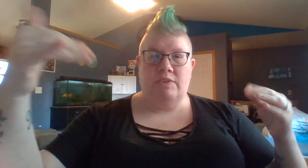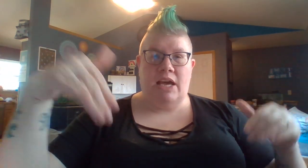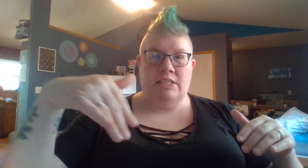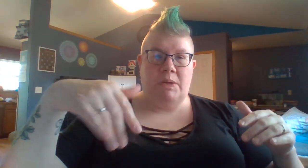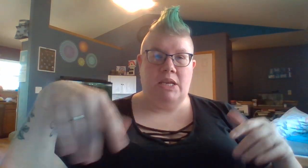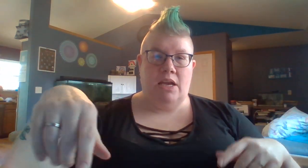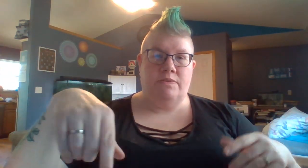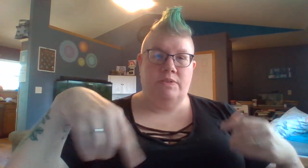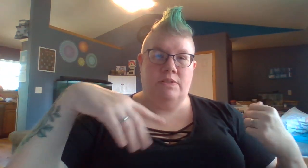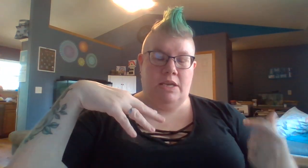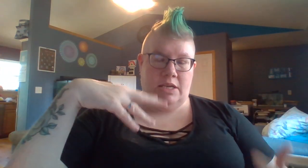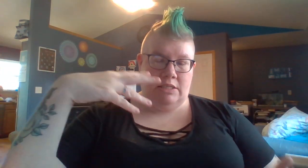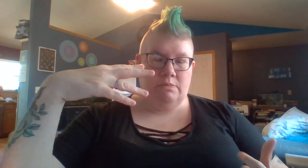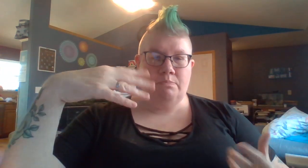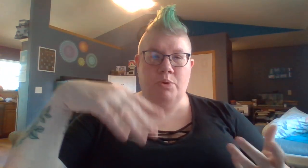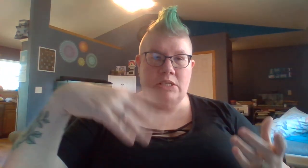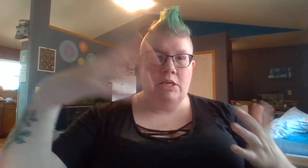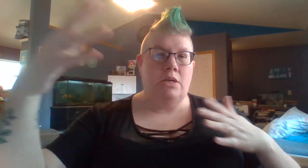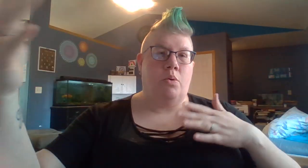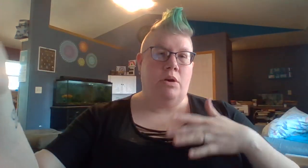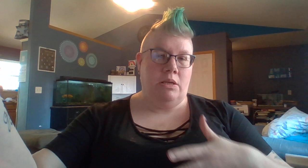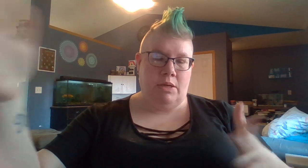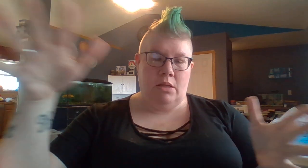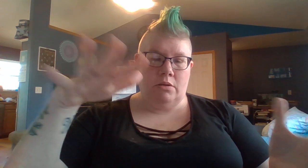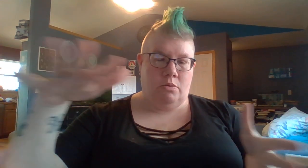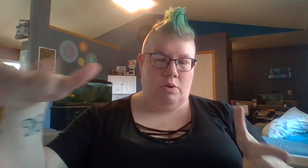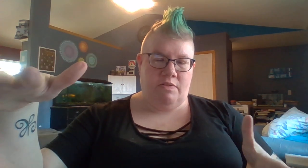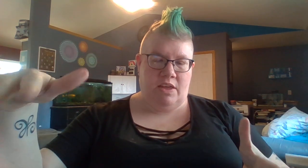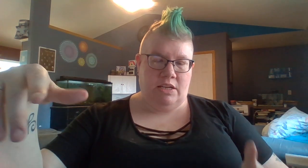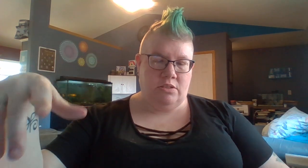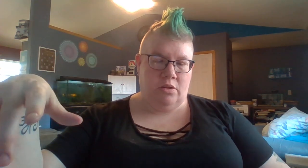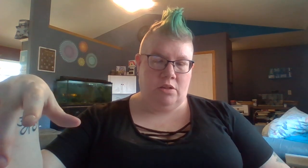as PDFs and gets printed or emailed or whatever that needs to look like.